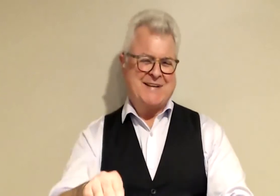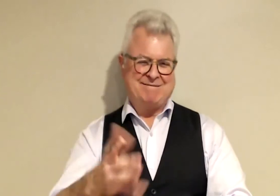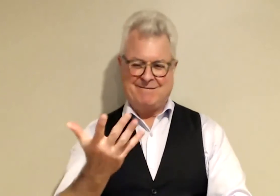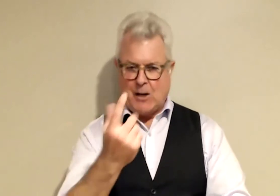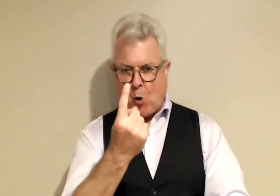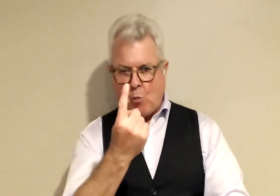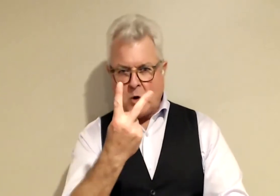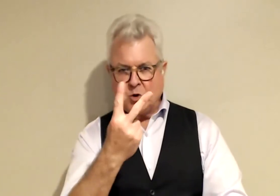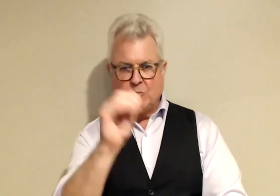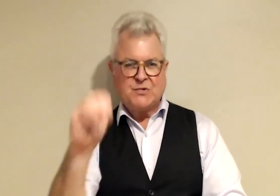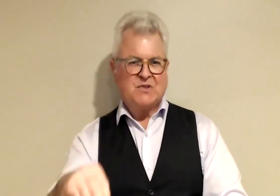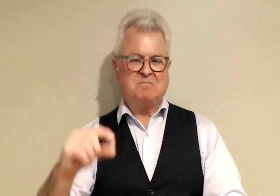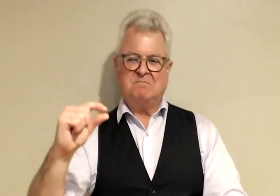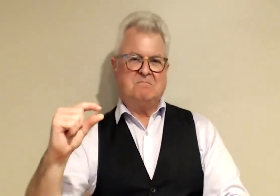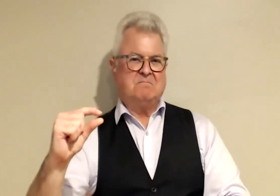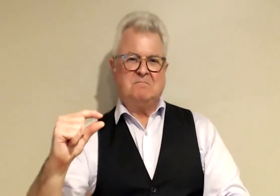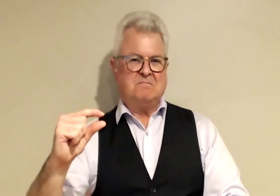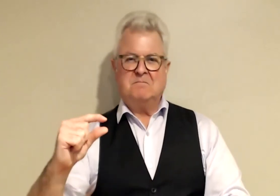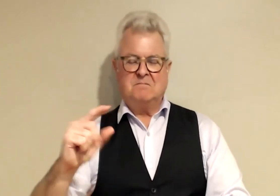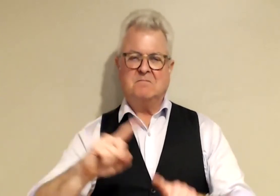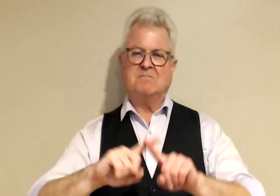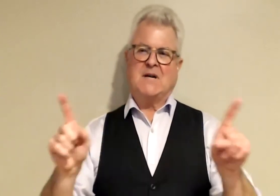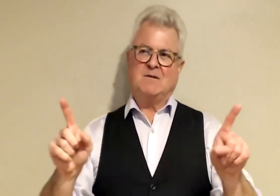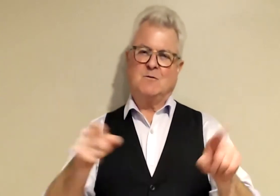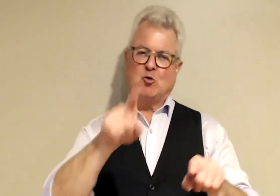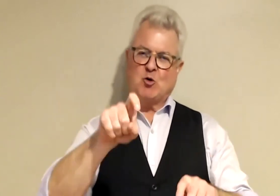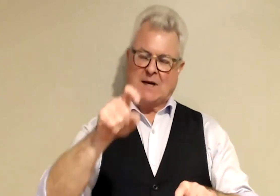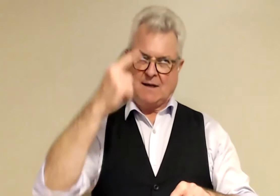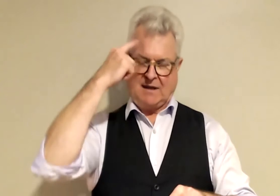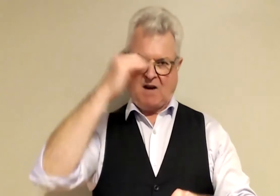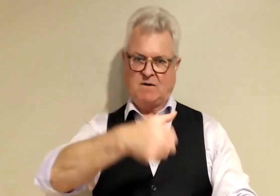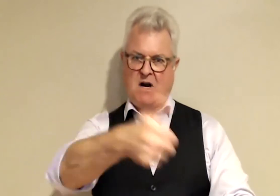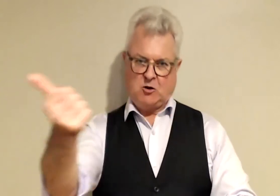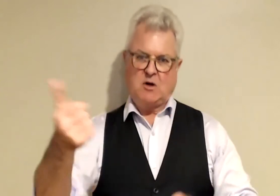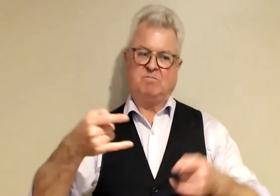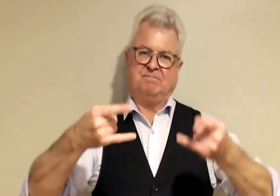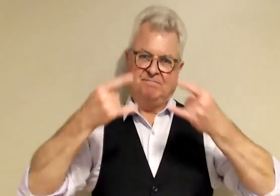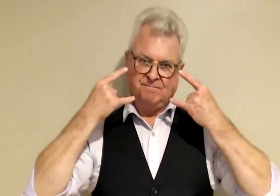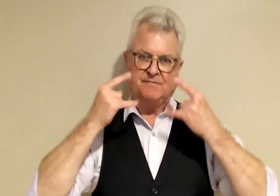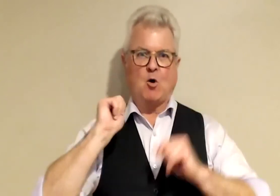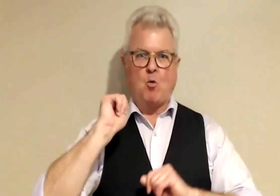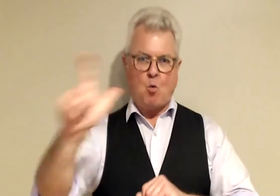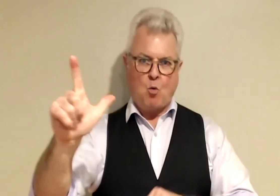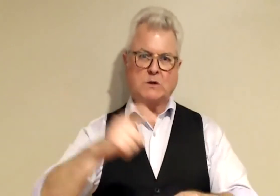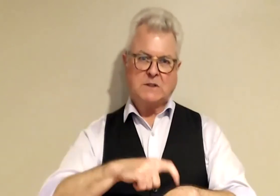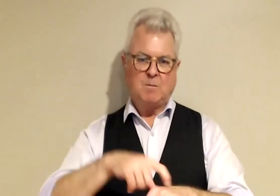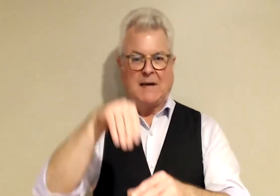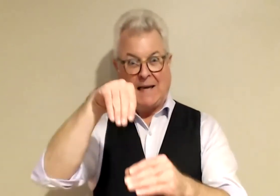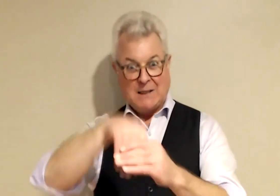So we want to lower the chance of harming and causing harm to other people. Okay, so think of others when you take this into